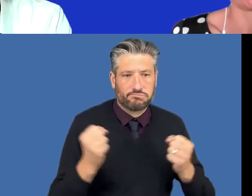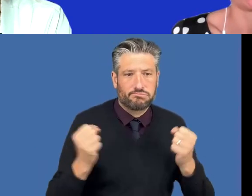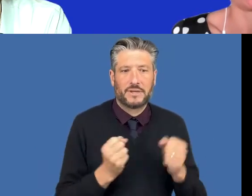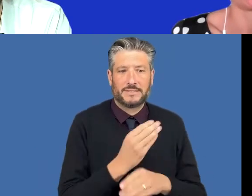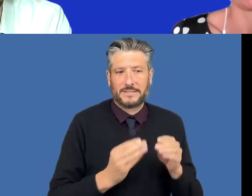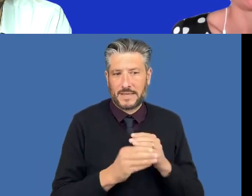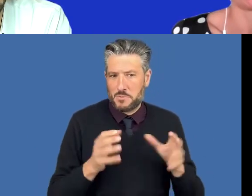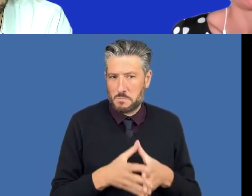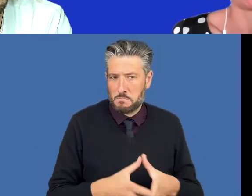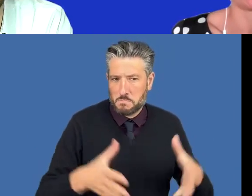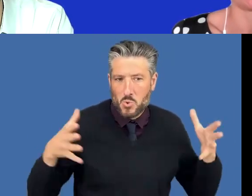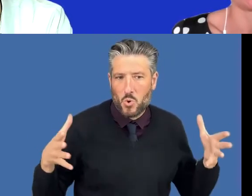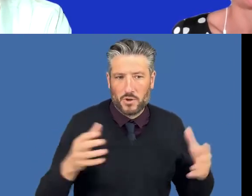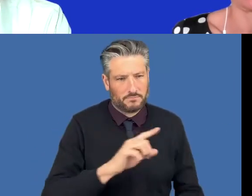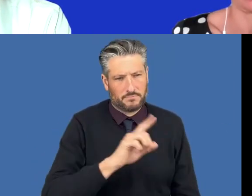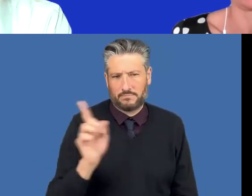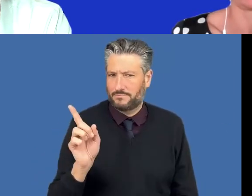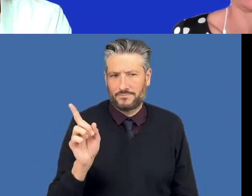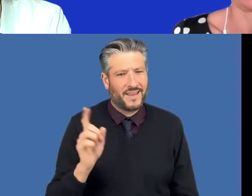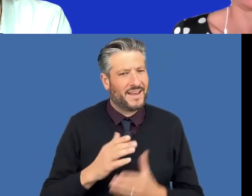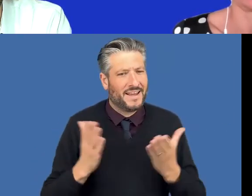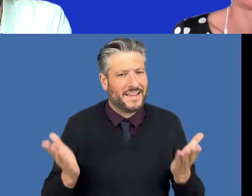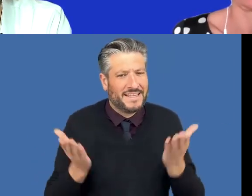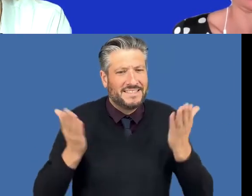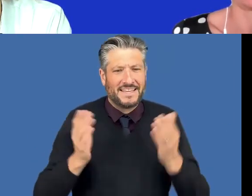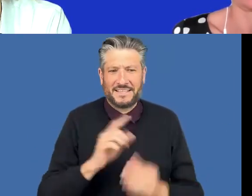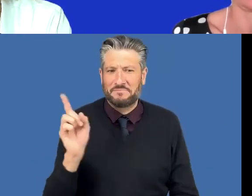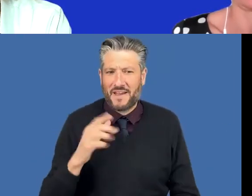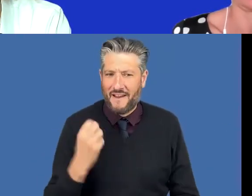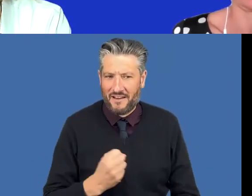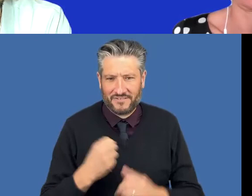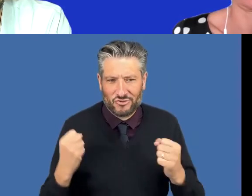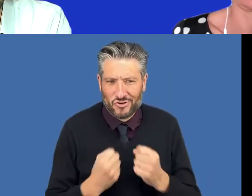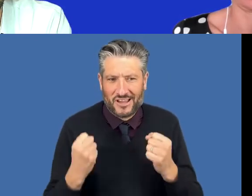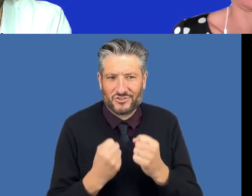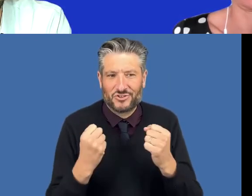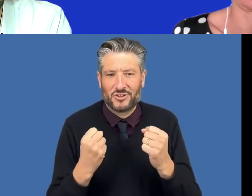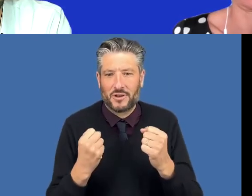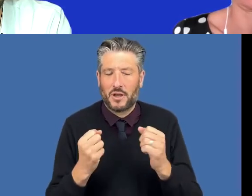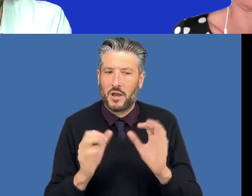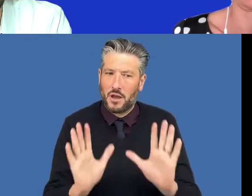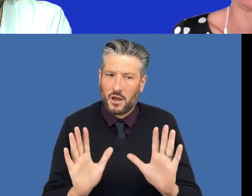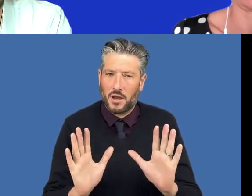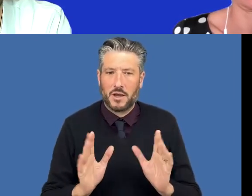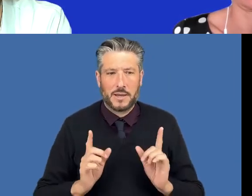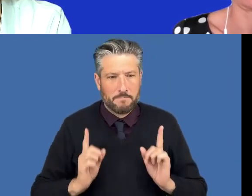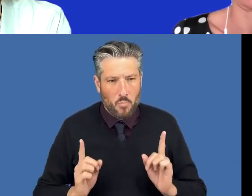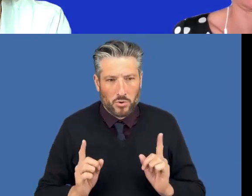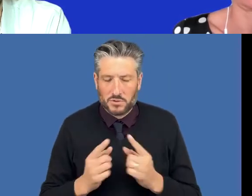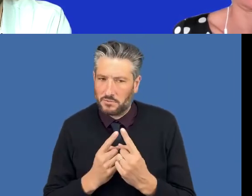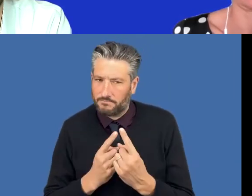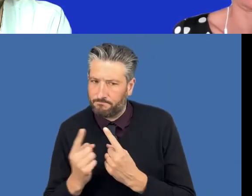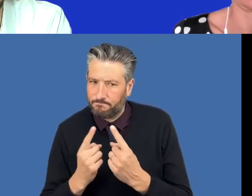that easy. It comes with challenges. It comes with opportunities too, but it needs to be a very nuanced conversation. And